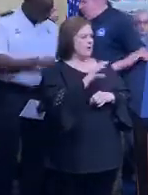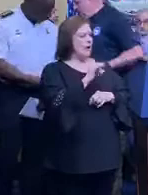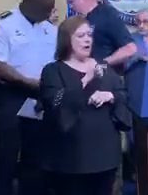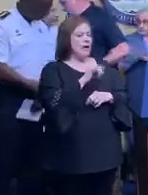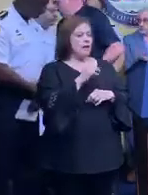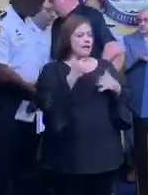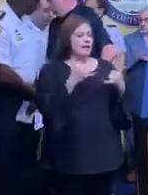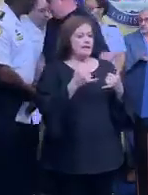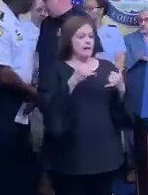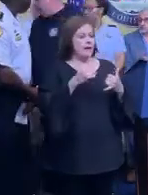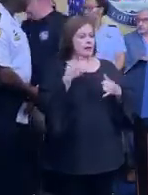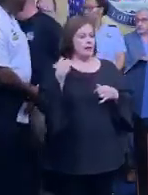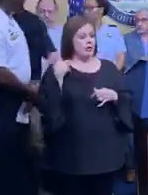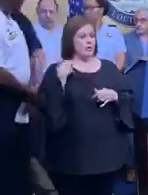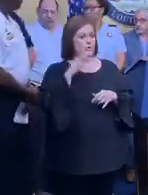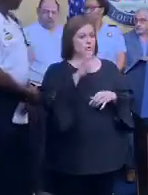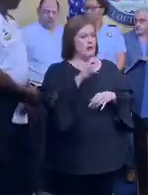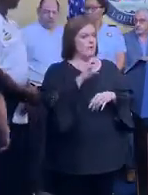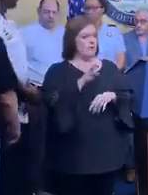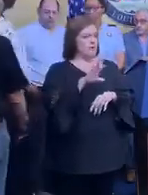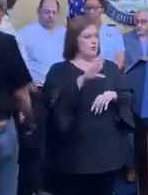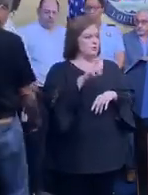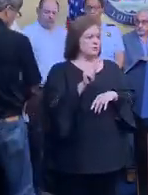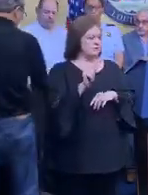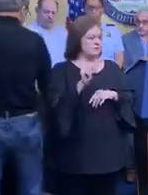Colonel Everett?